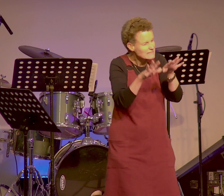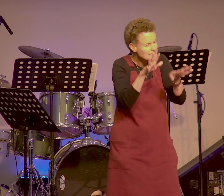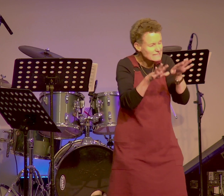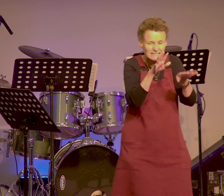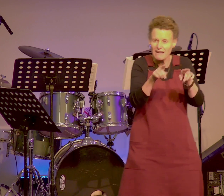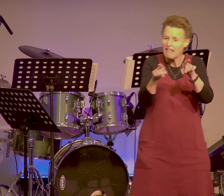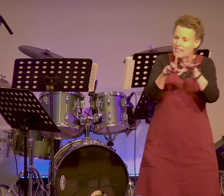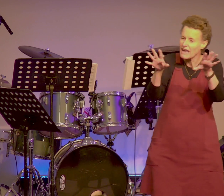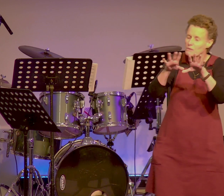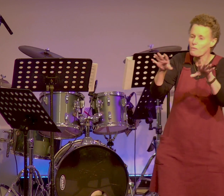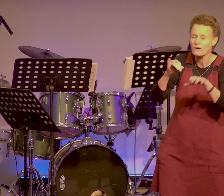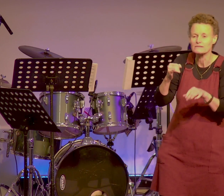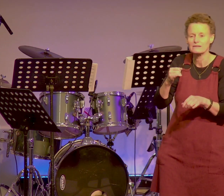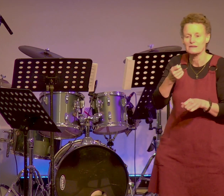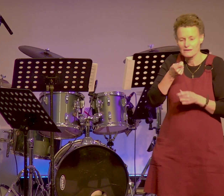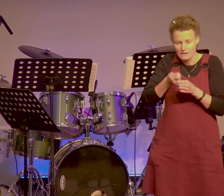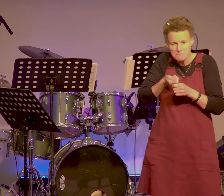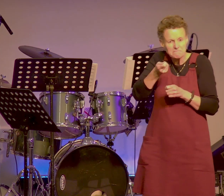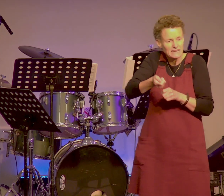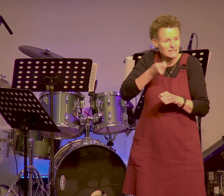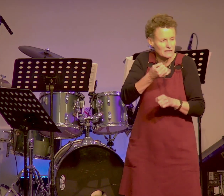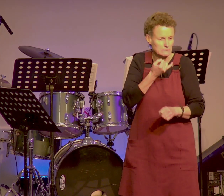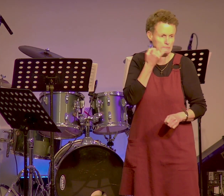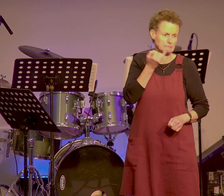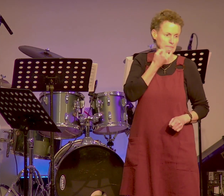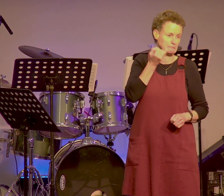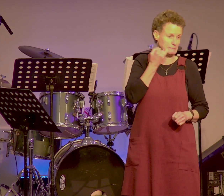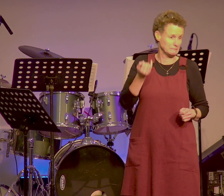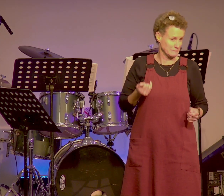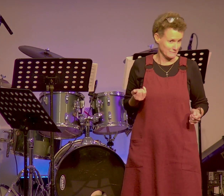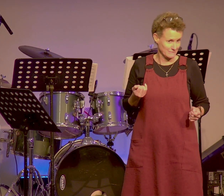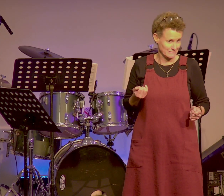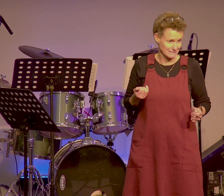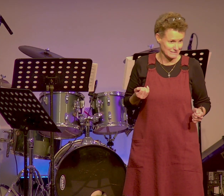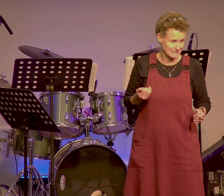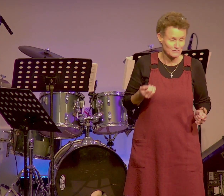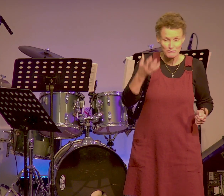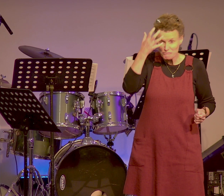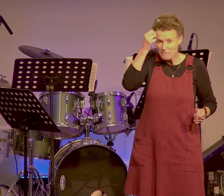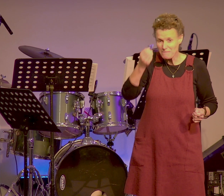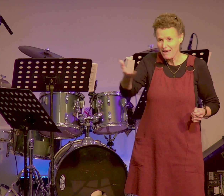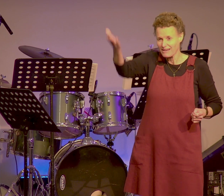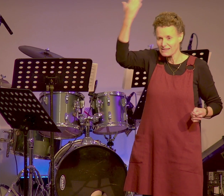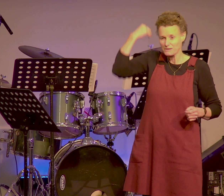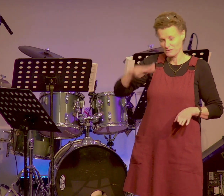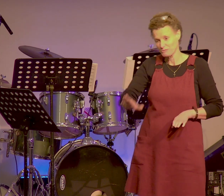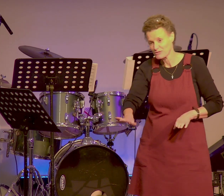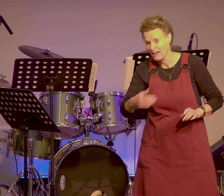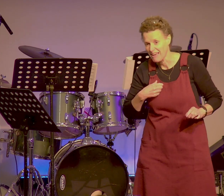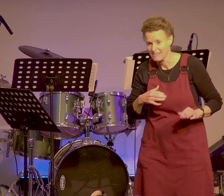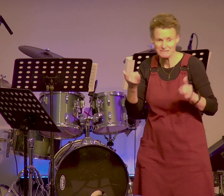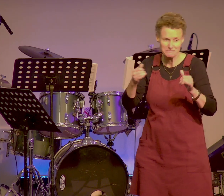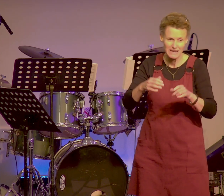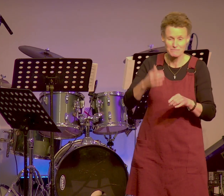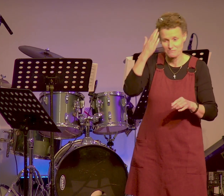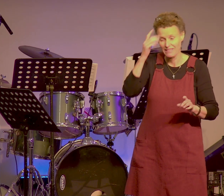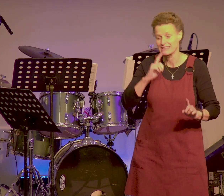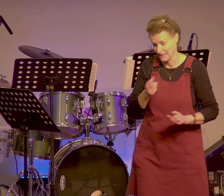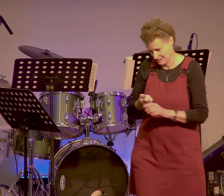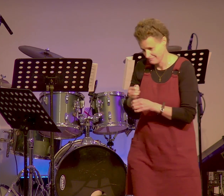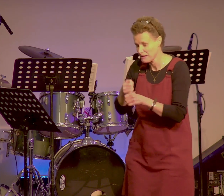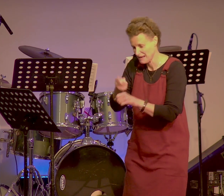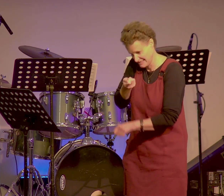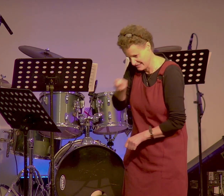So that water could have been similar. It's like medicine, a bitter medicine. That's why it tasted bitter. Maybe remember when